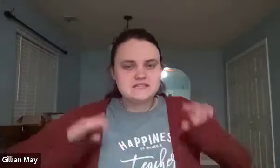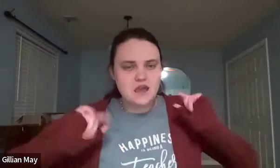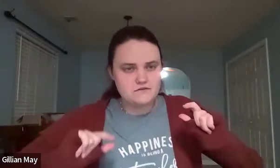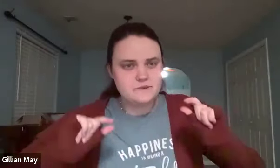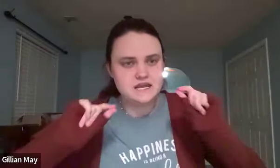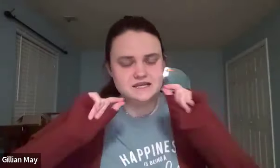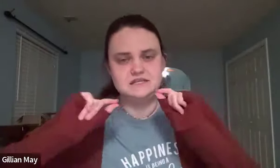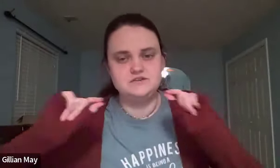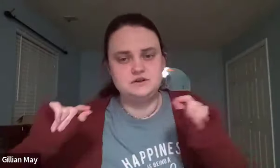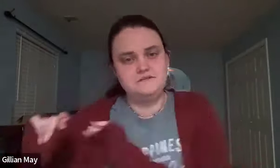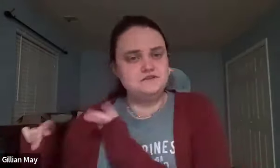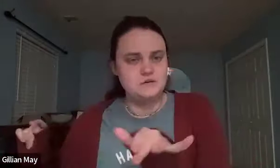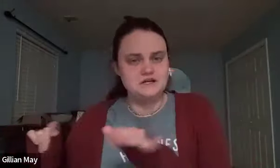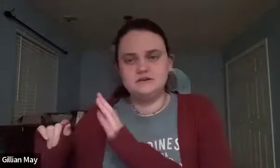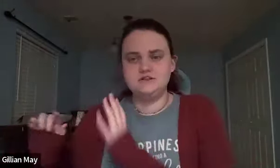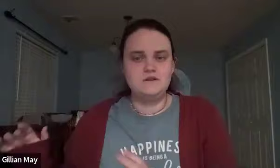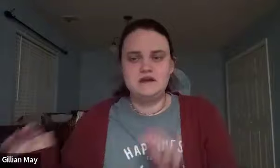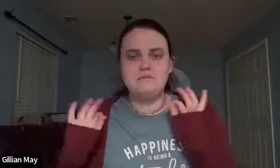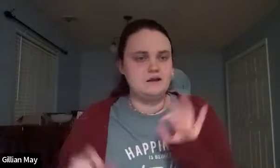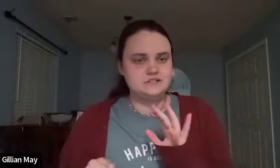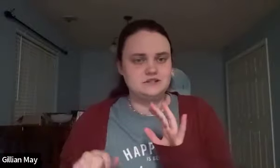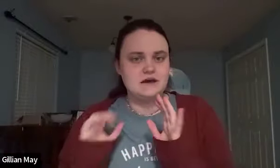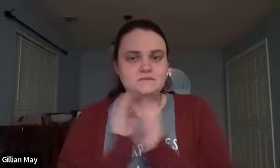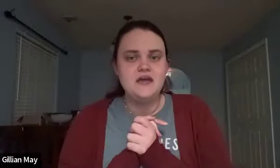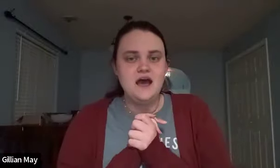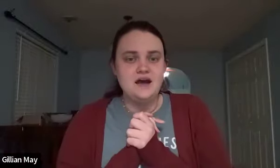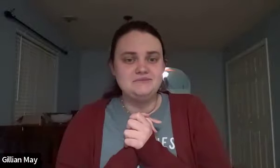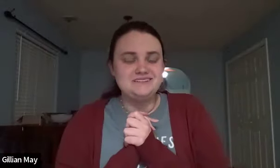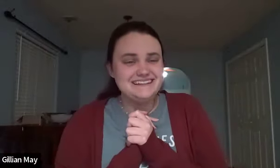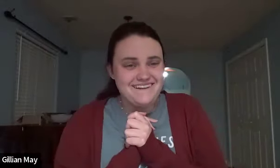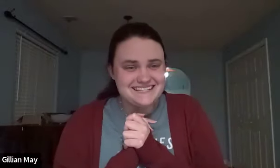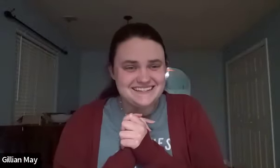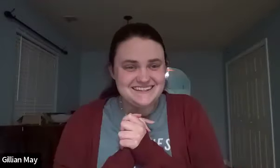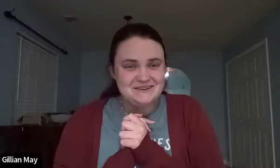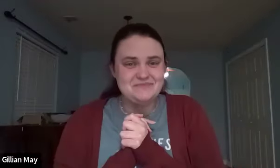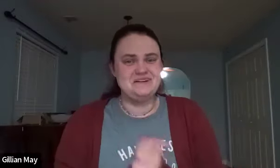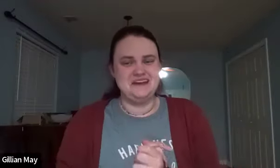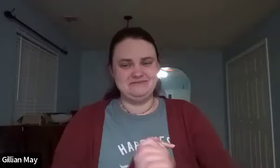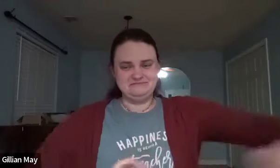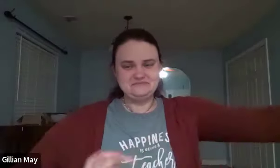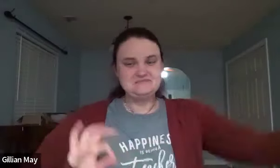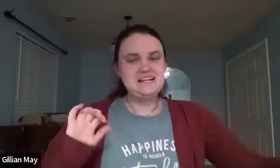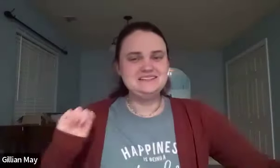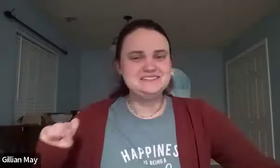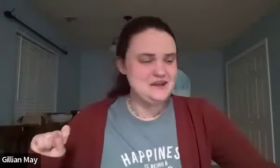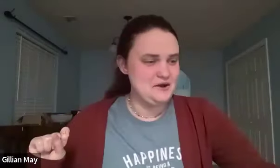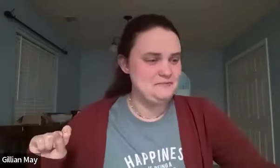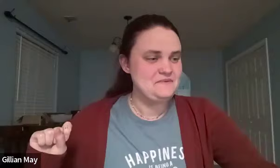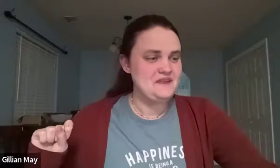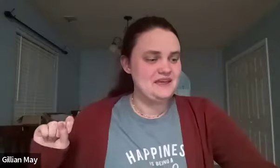that's everybody I see on the screen. If you don't want to do it, you're totally fine. I'm not going to stress out. Y'all did awesome. Okay. So you